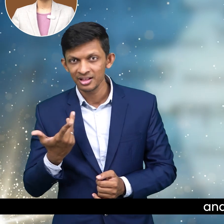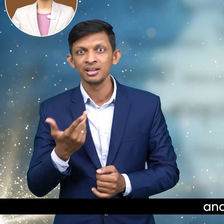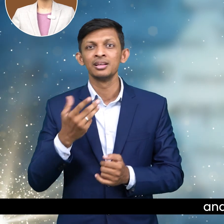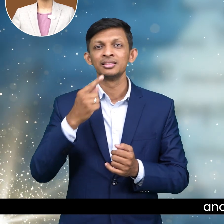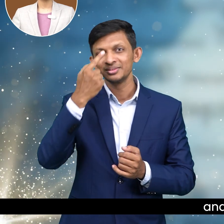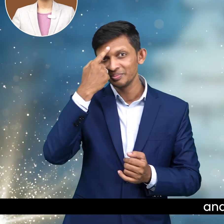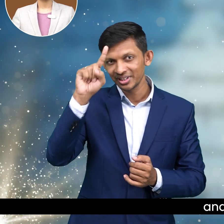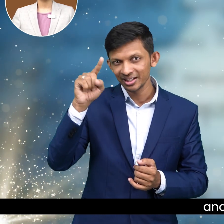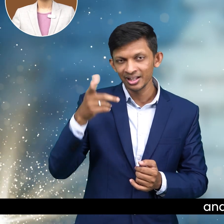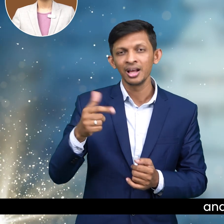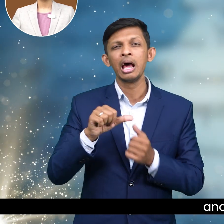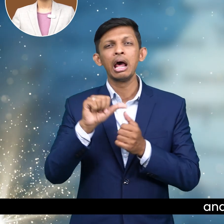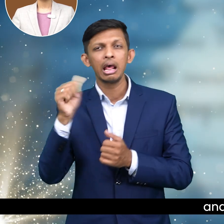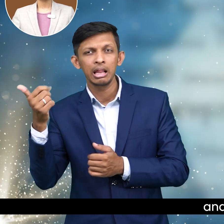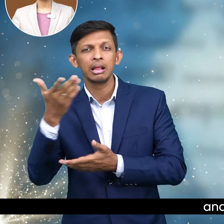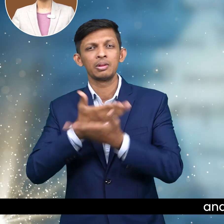others.